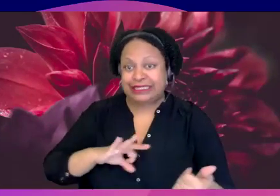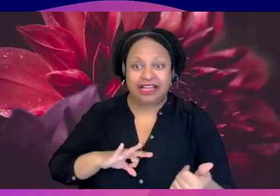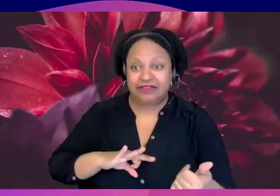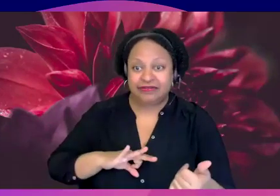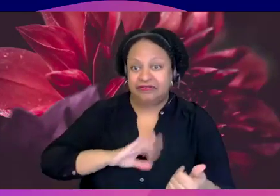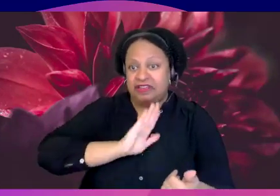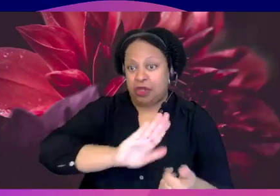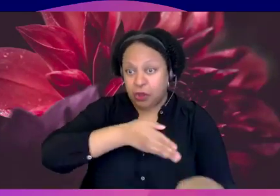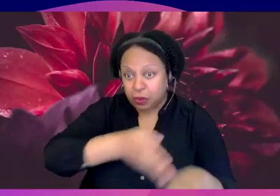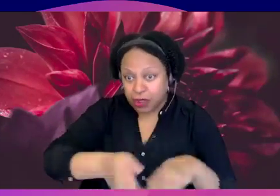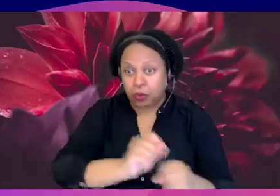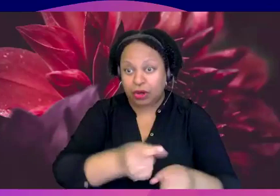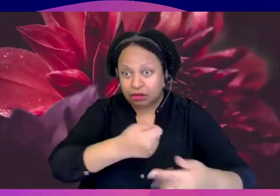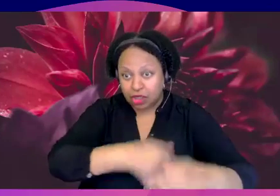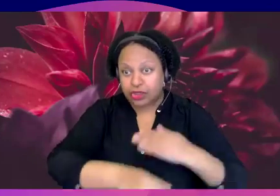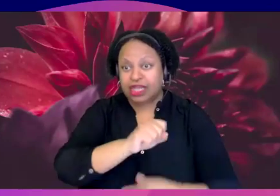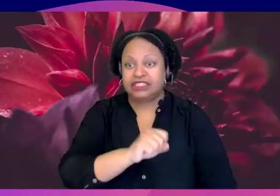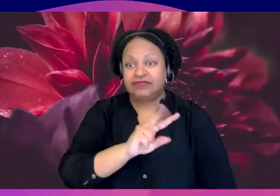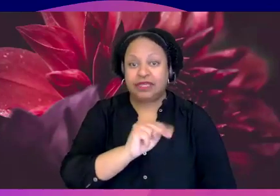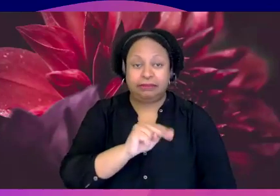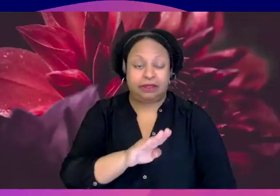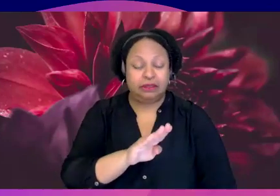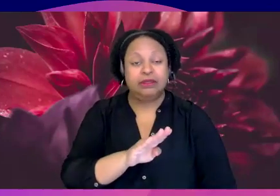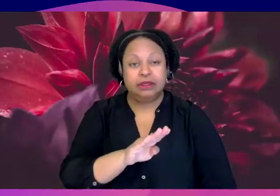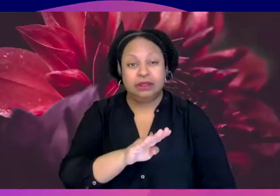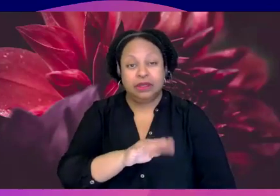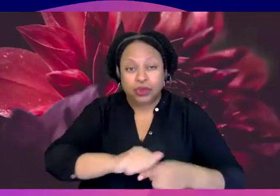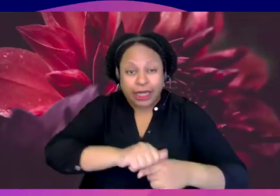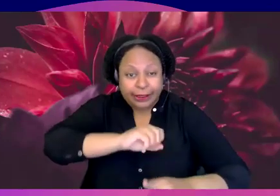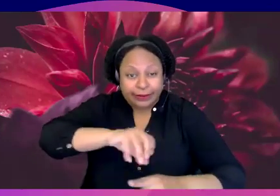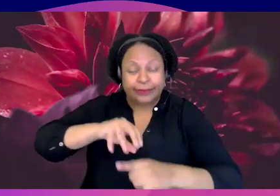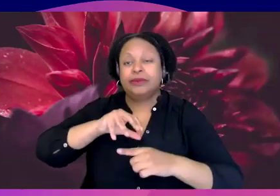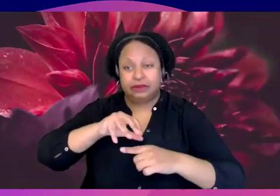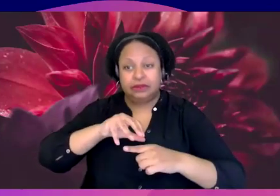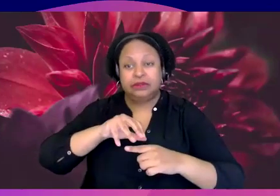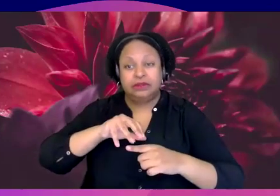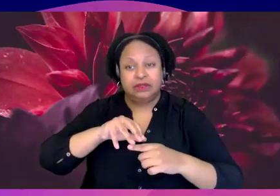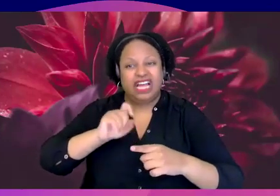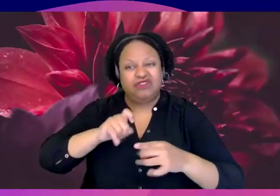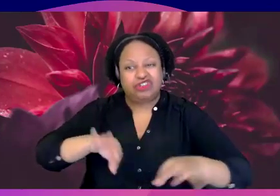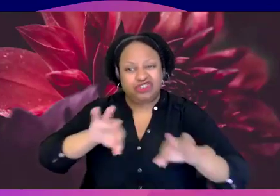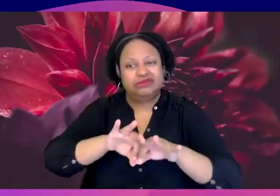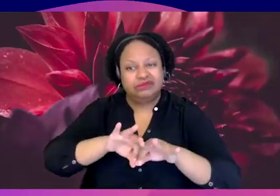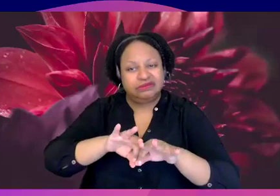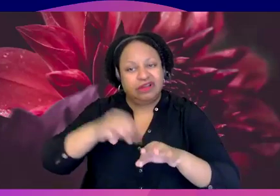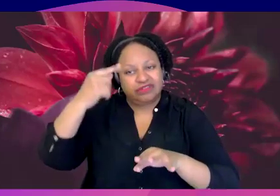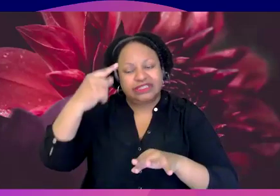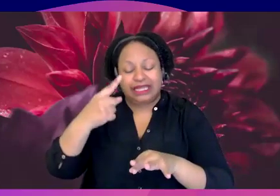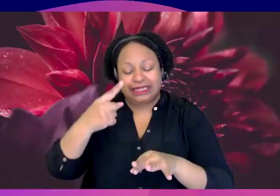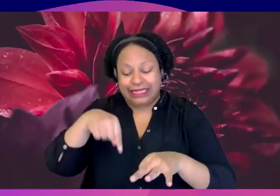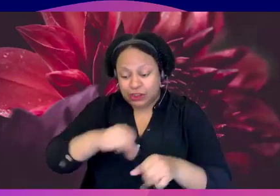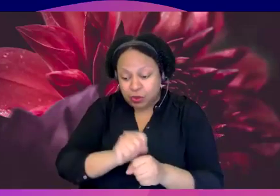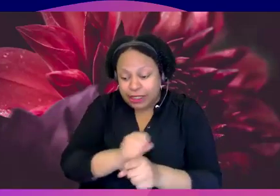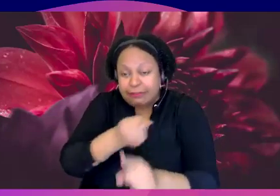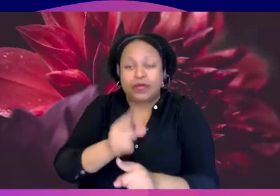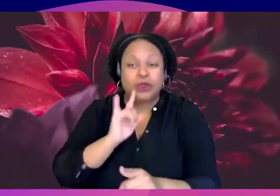with SVNB, a large part of the orientation process is understanding the impacts of this work. We call